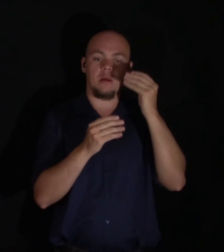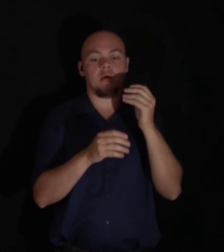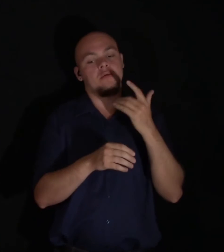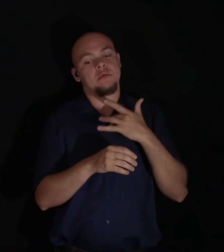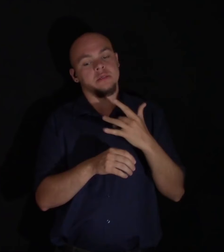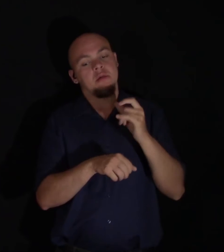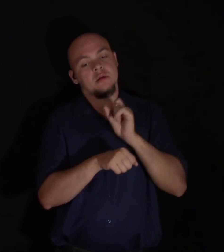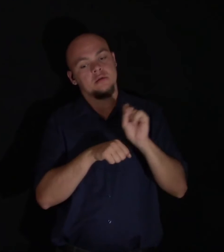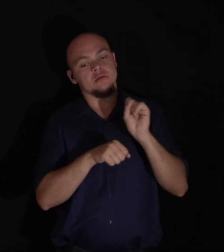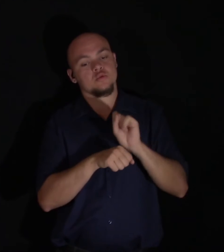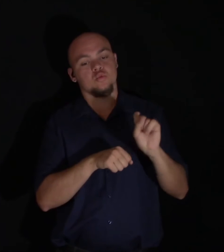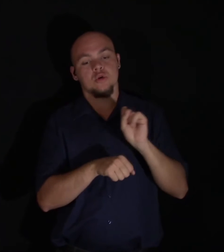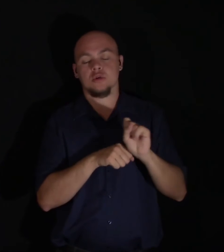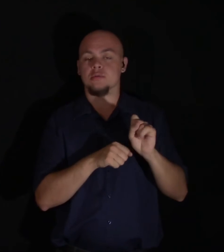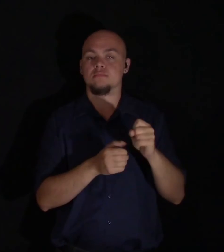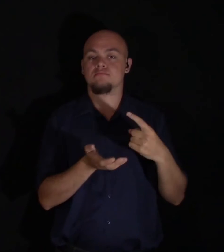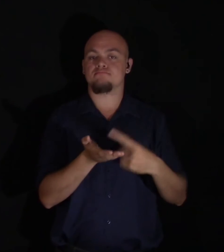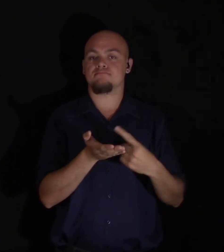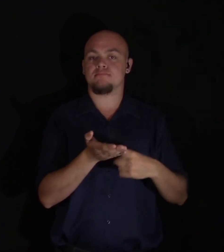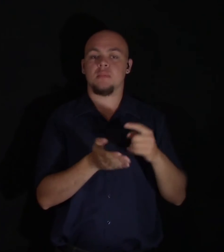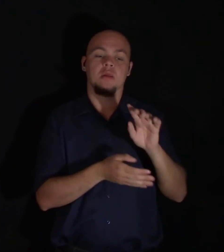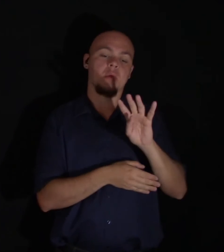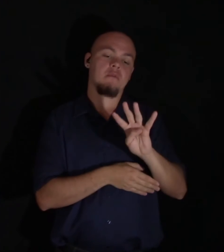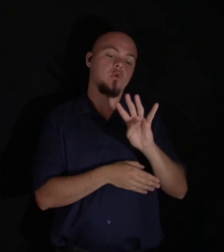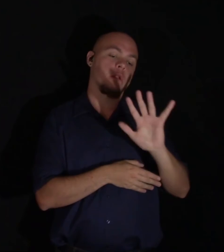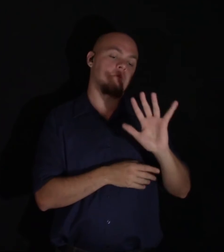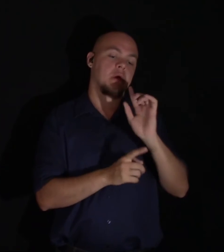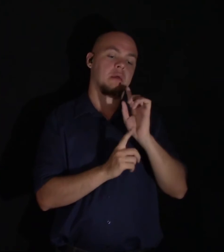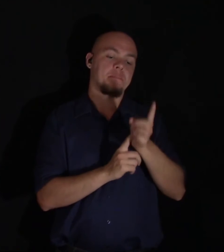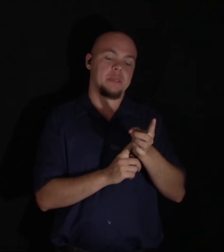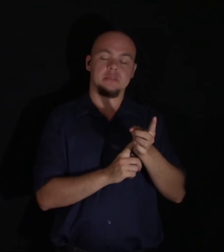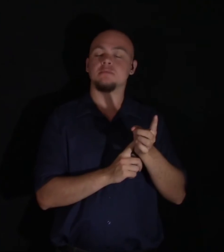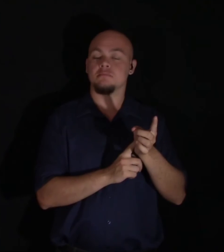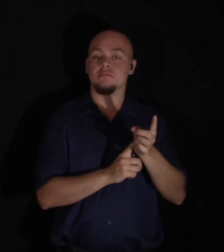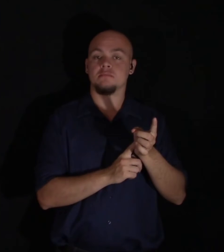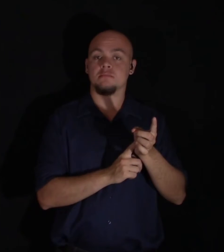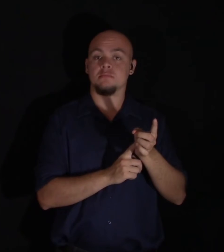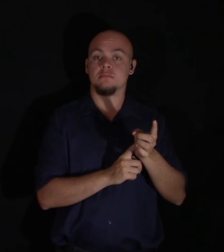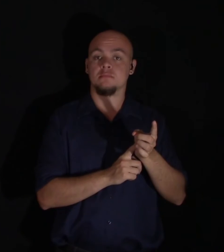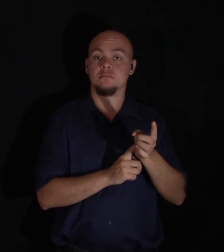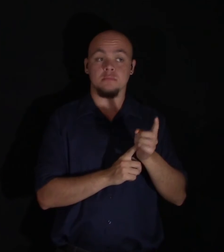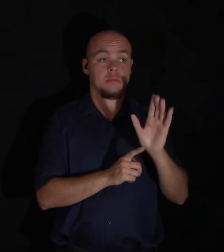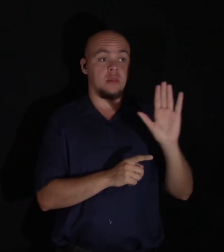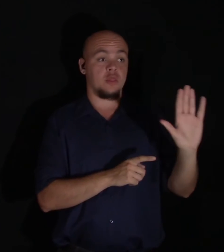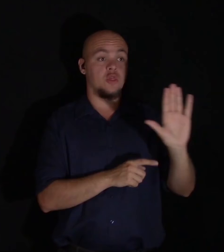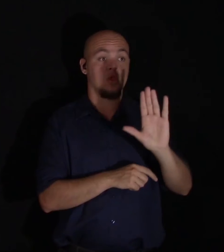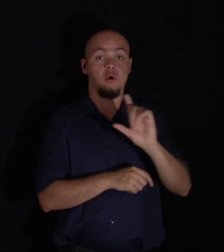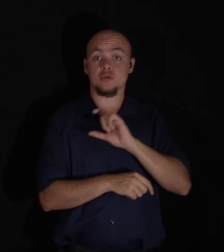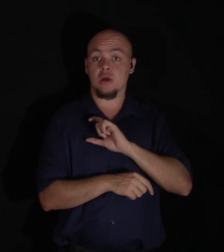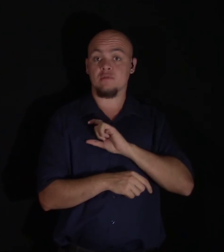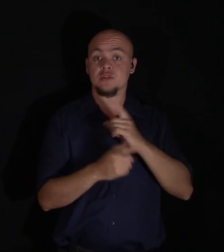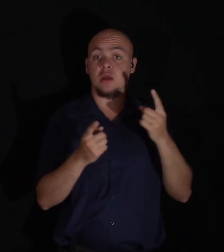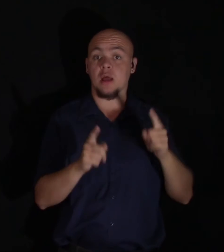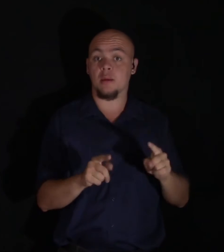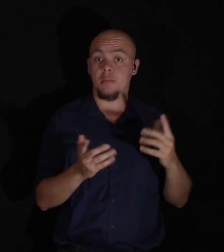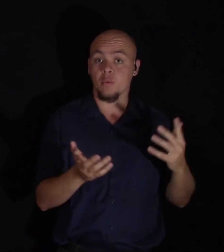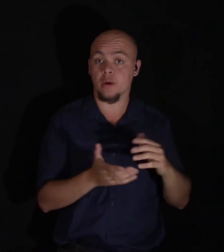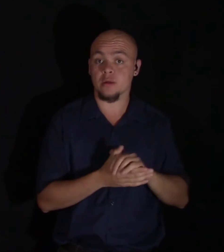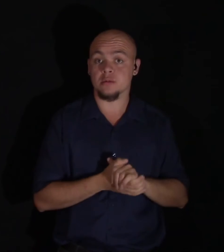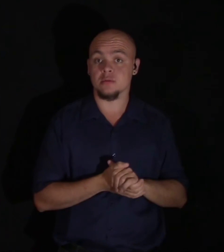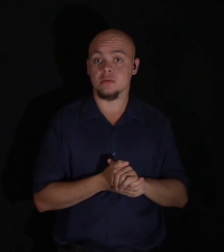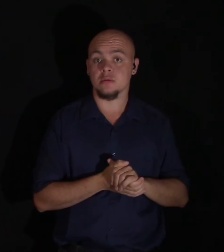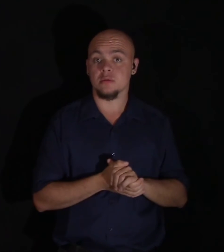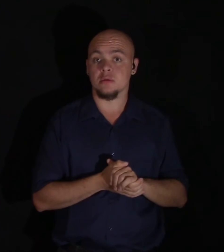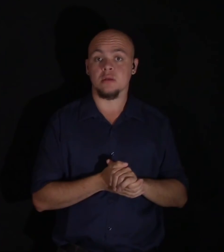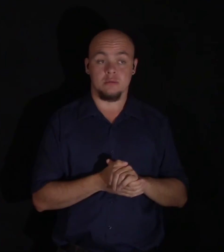it. We talked for about 45 minutes. And then guess what happened to those officers? They had to go